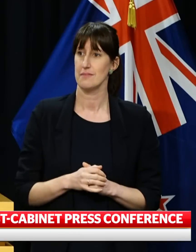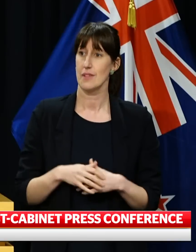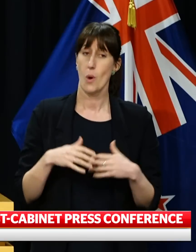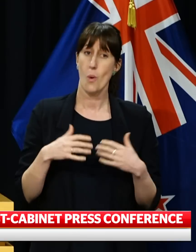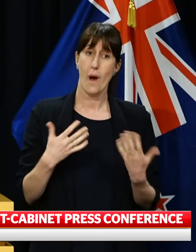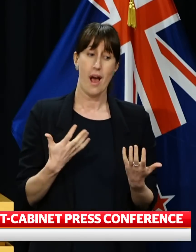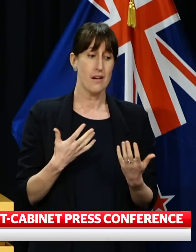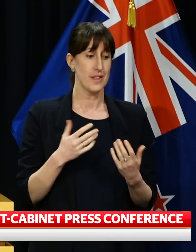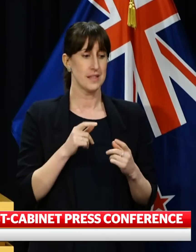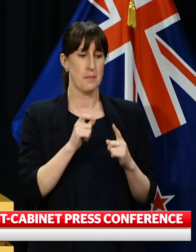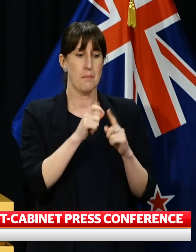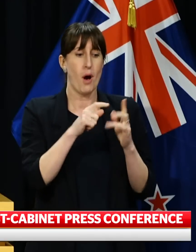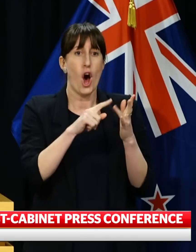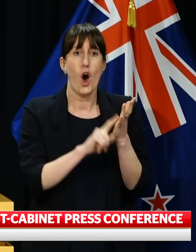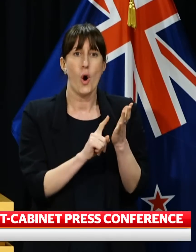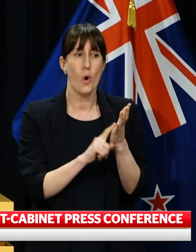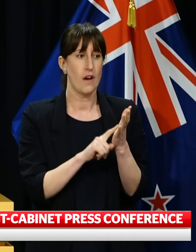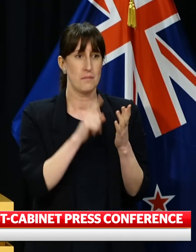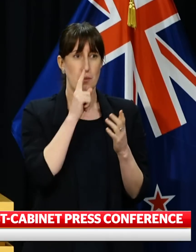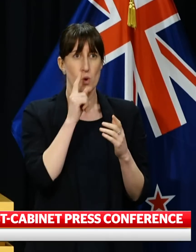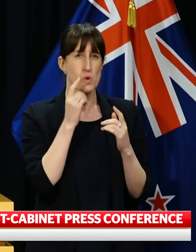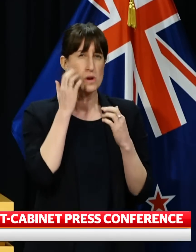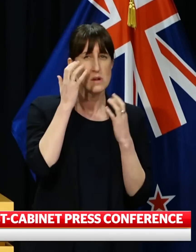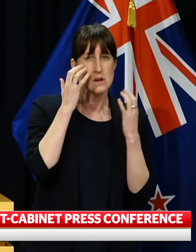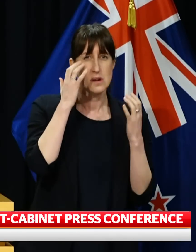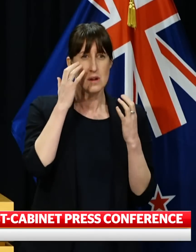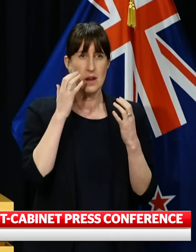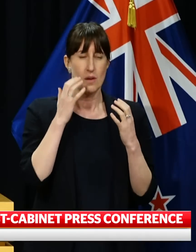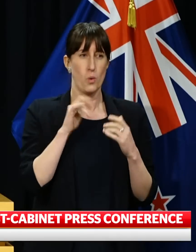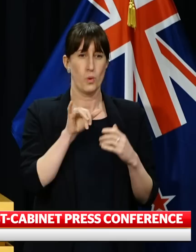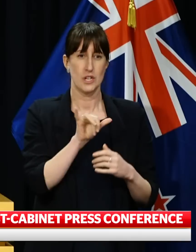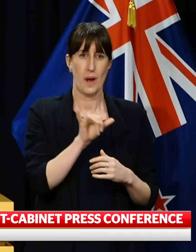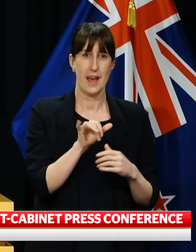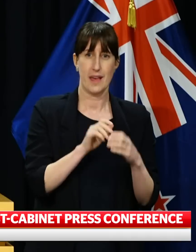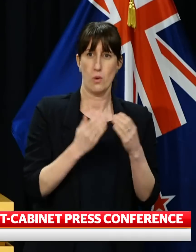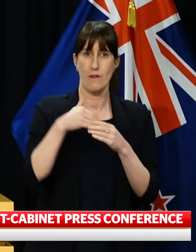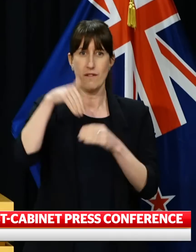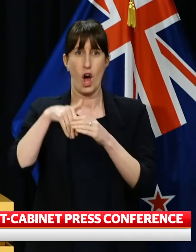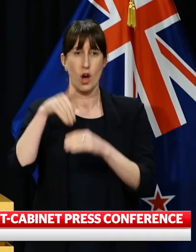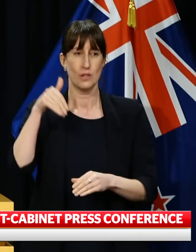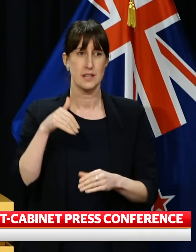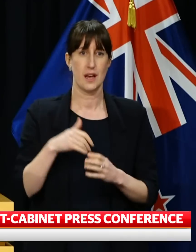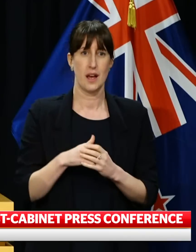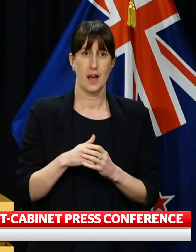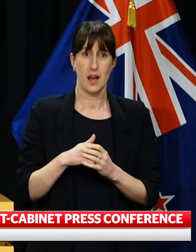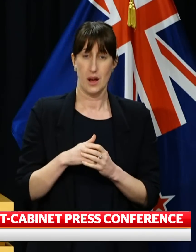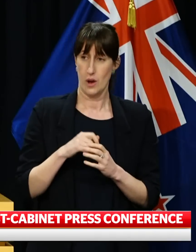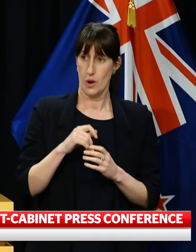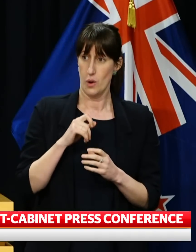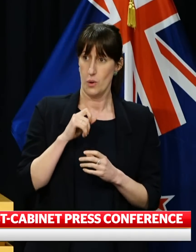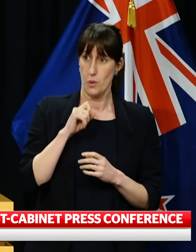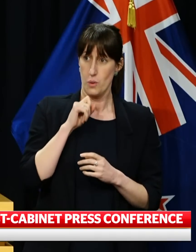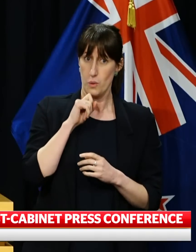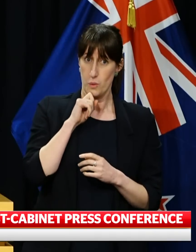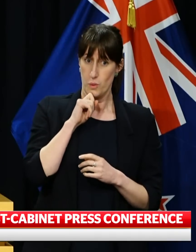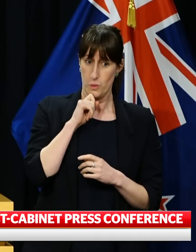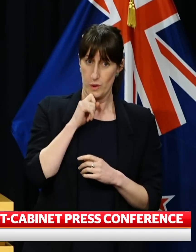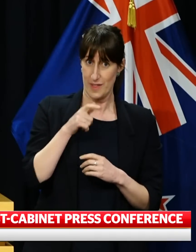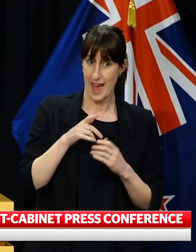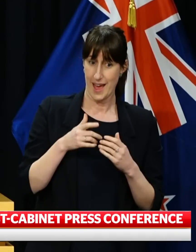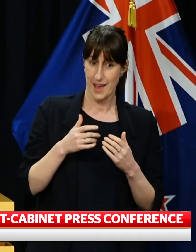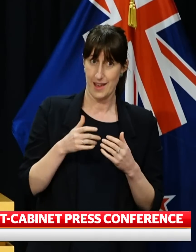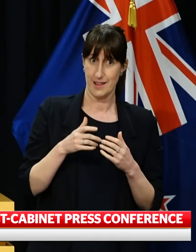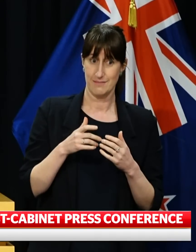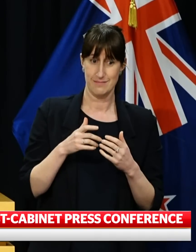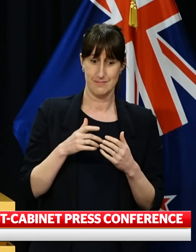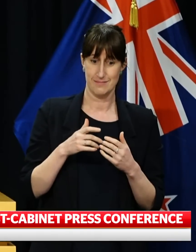one way or another whether you'd work with New Zealand First? Well, I'm not going to comment on another media outlet's polls. Have you given any